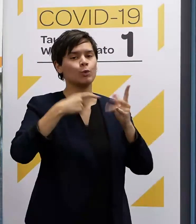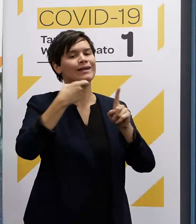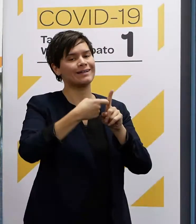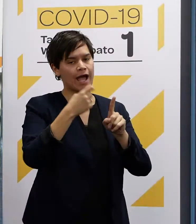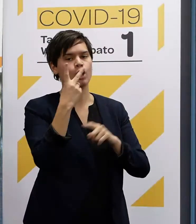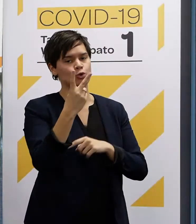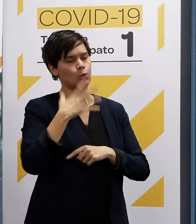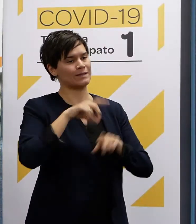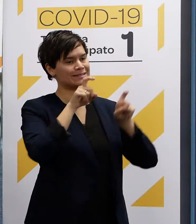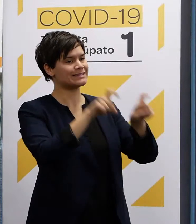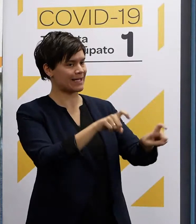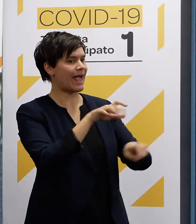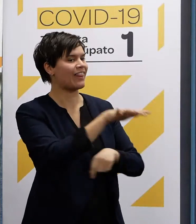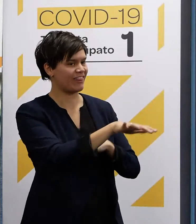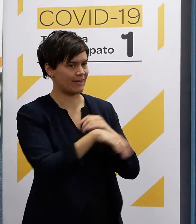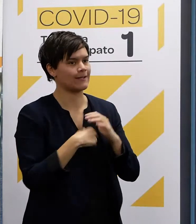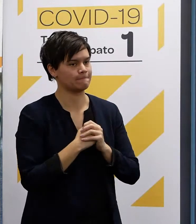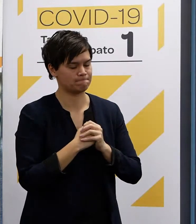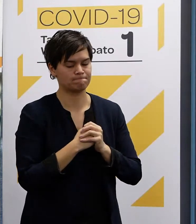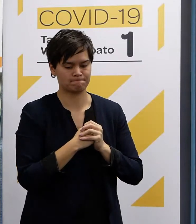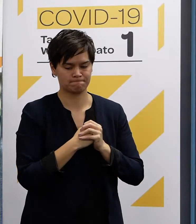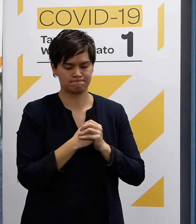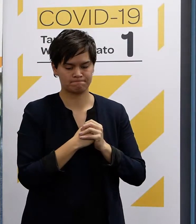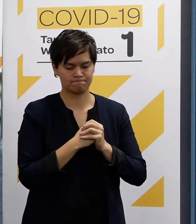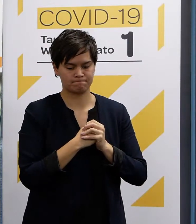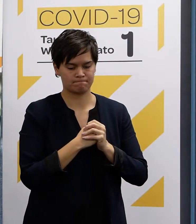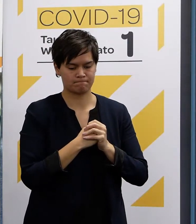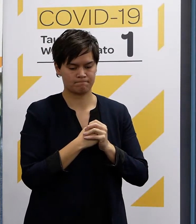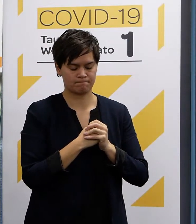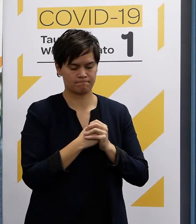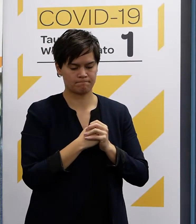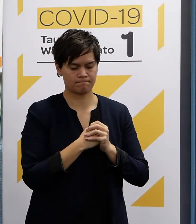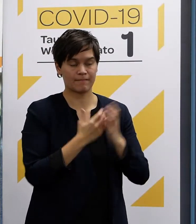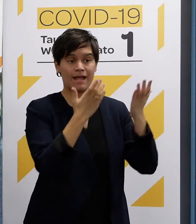approach. So we move to the